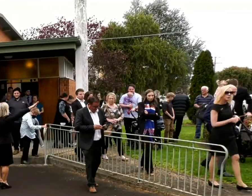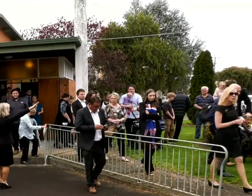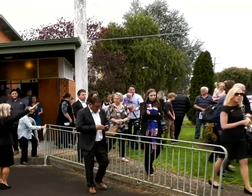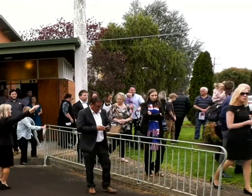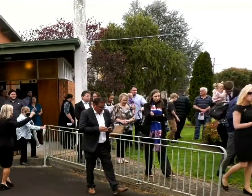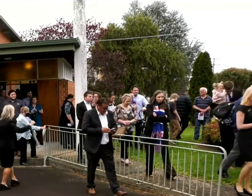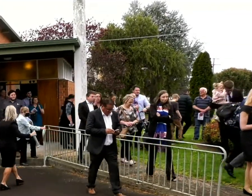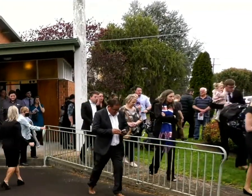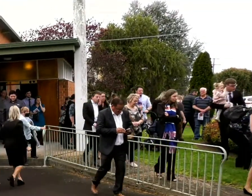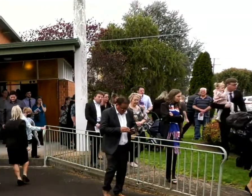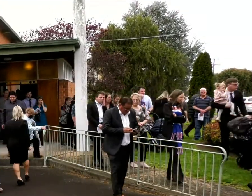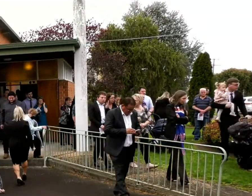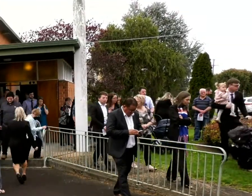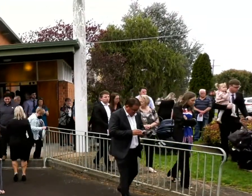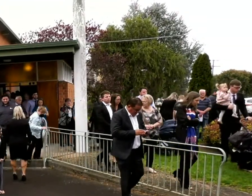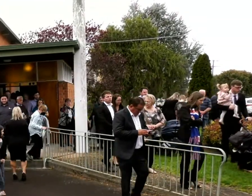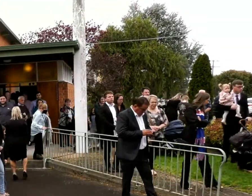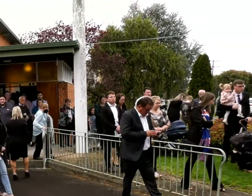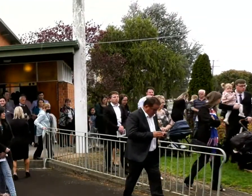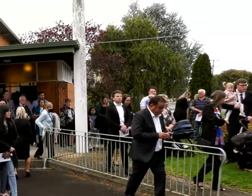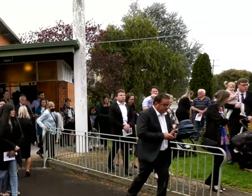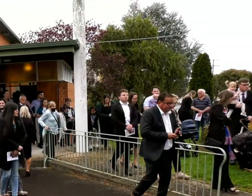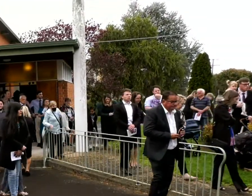shade the tree there.